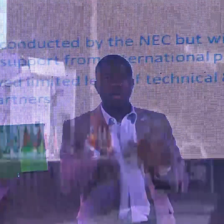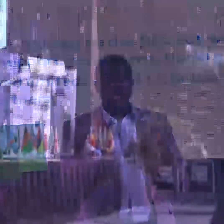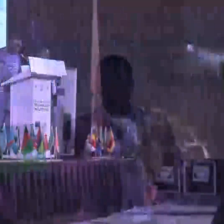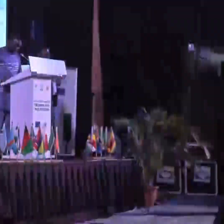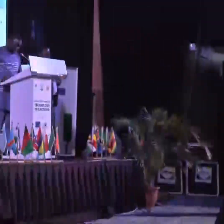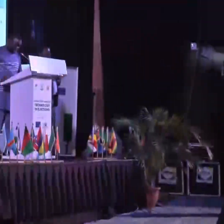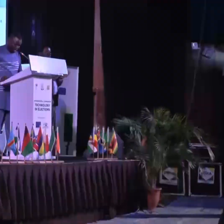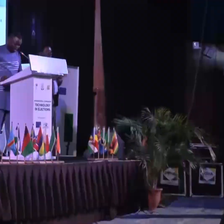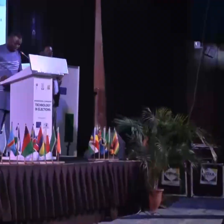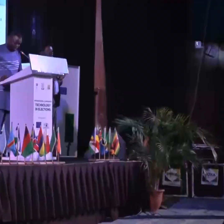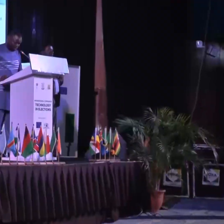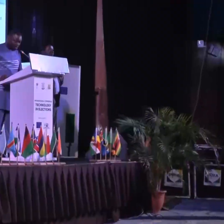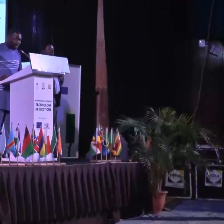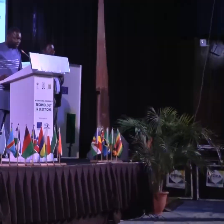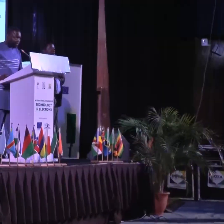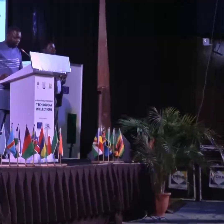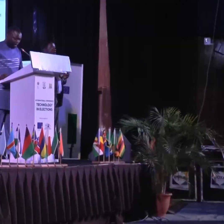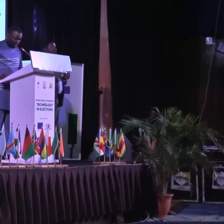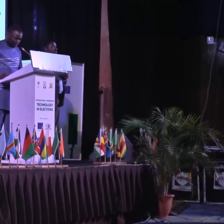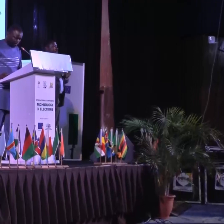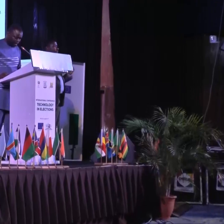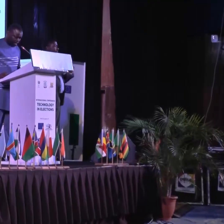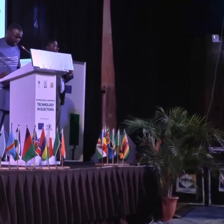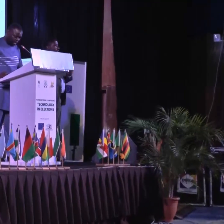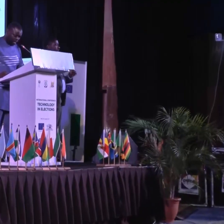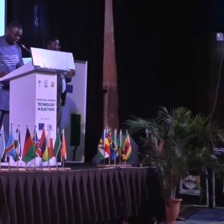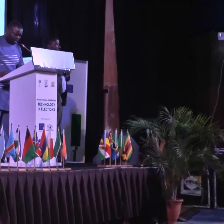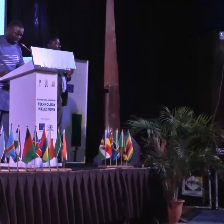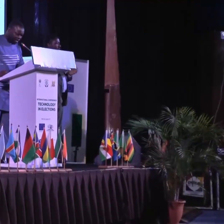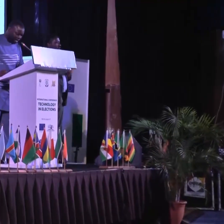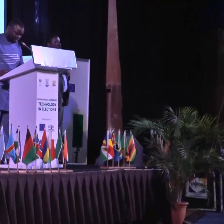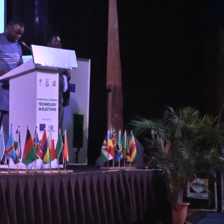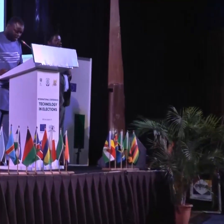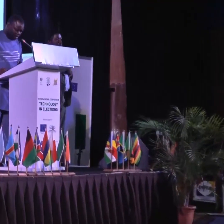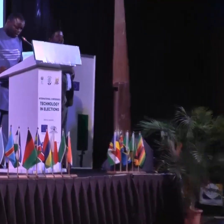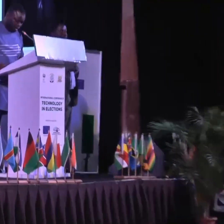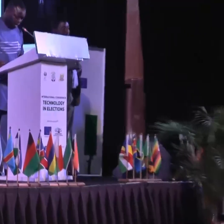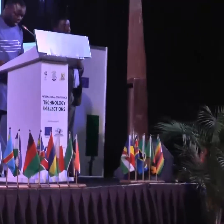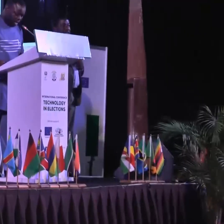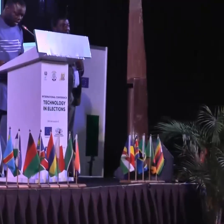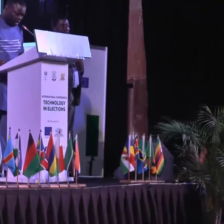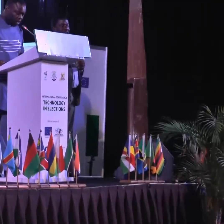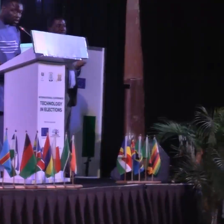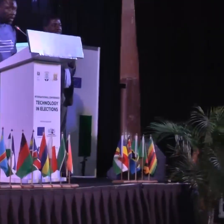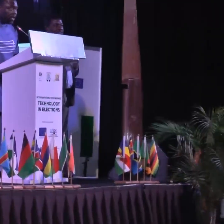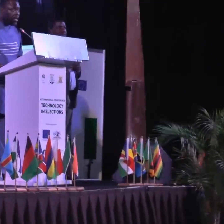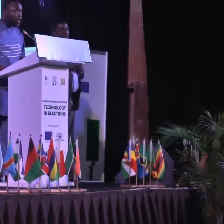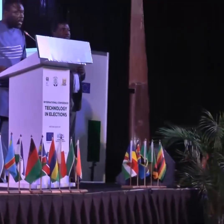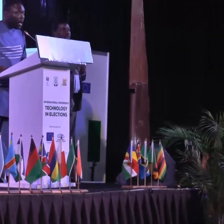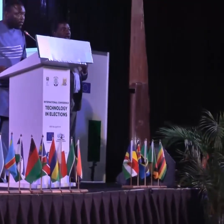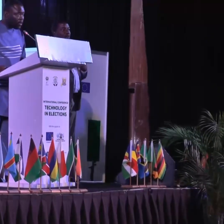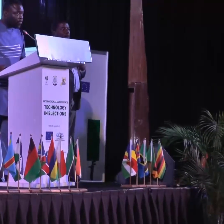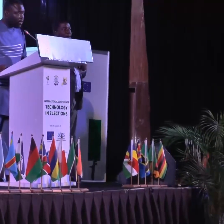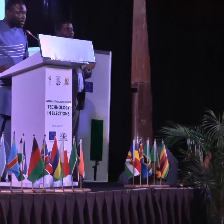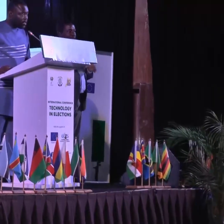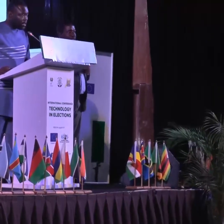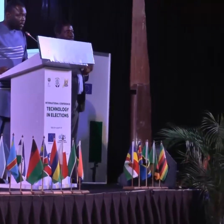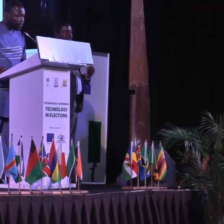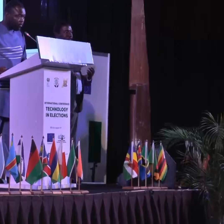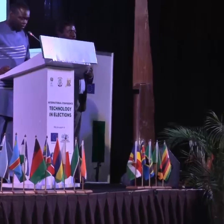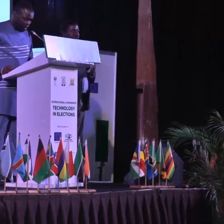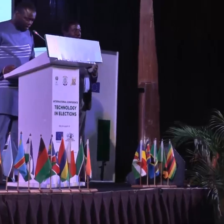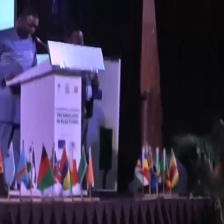post-conflict elections in 2005. That elections ushered in Africa's